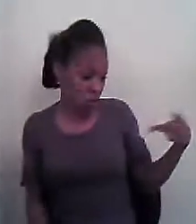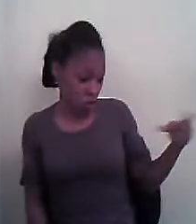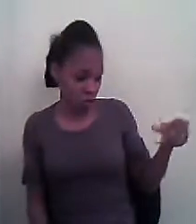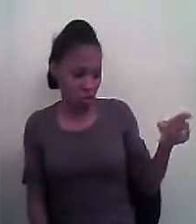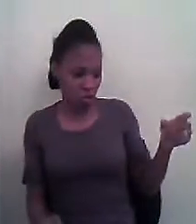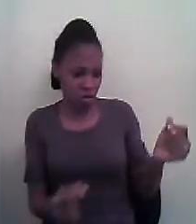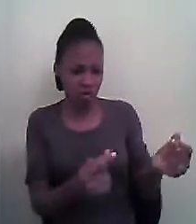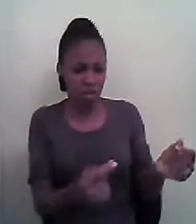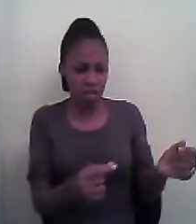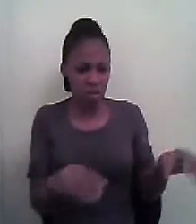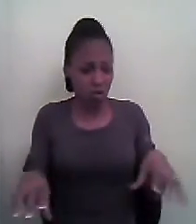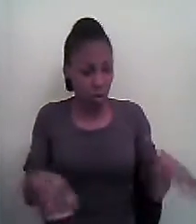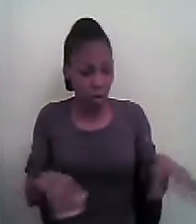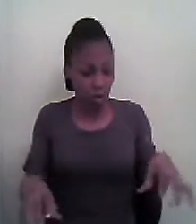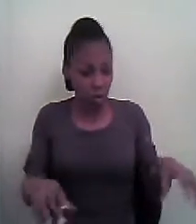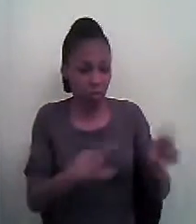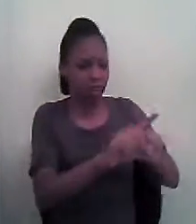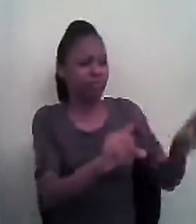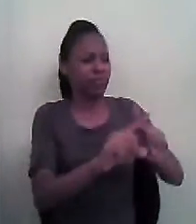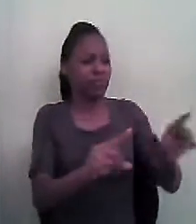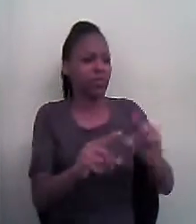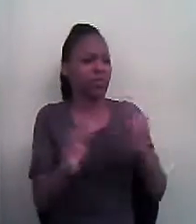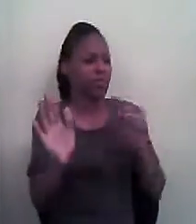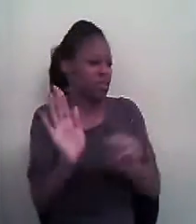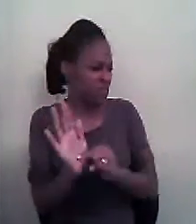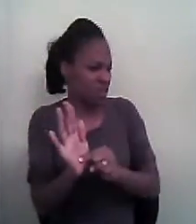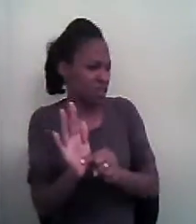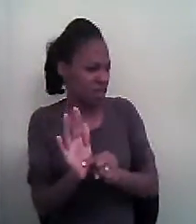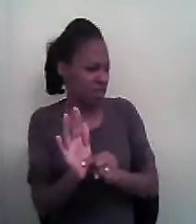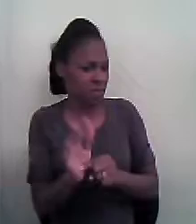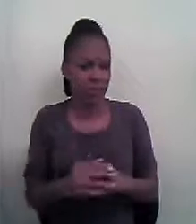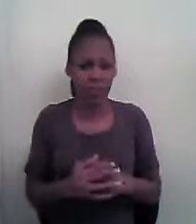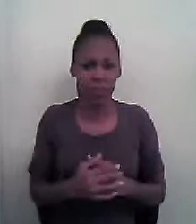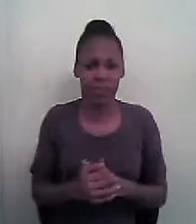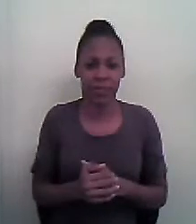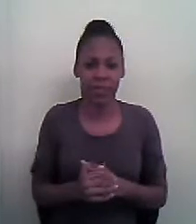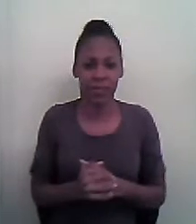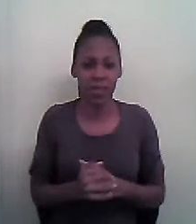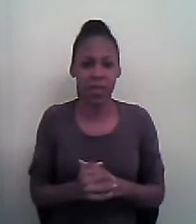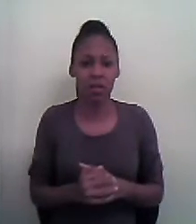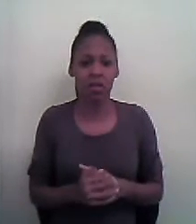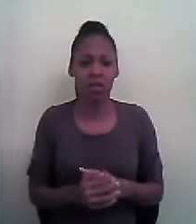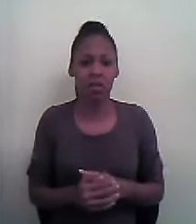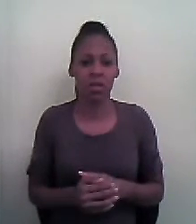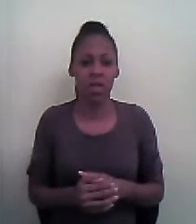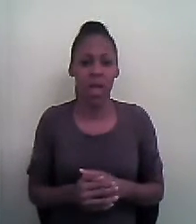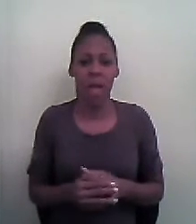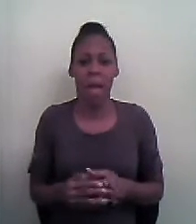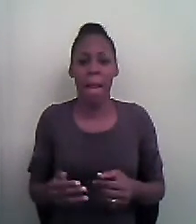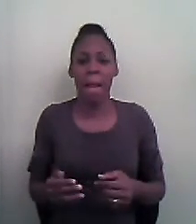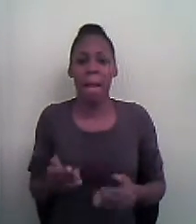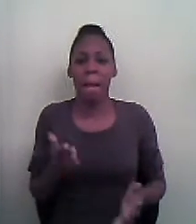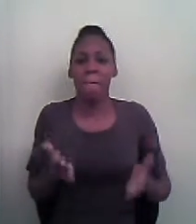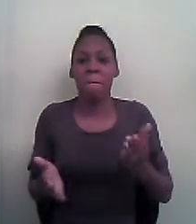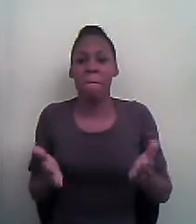then culminated in a short research paper, about a 7 to 10 page research paper. And doing